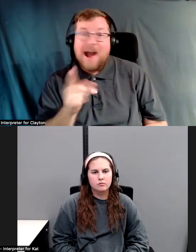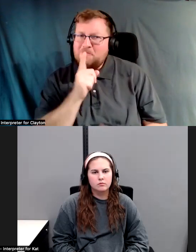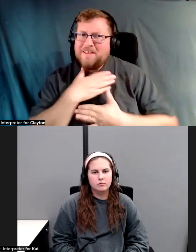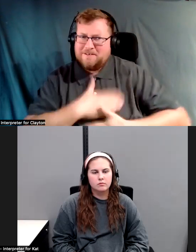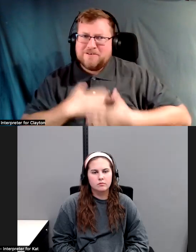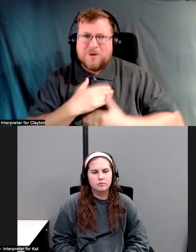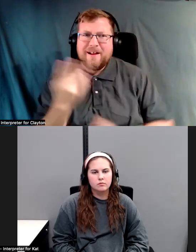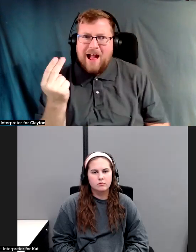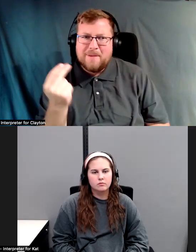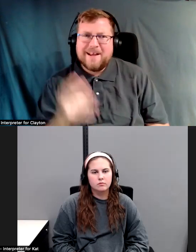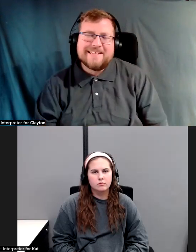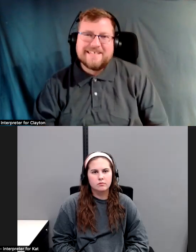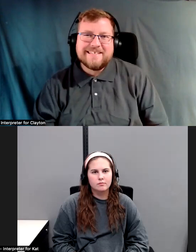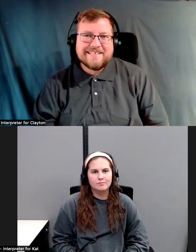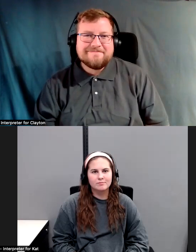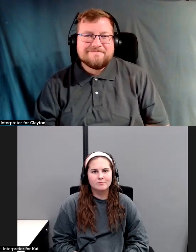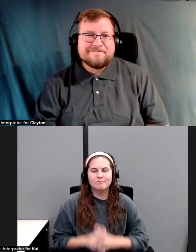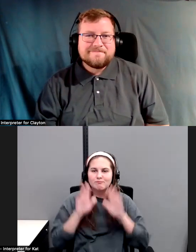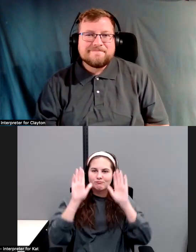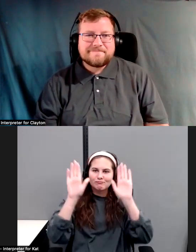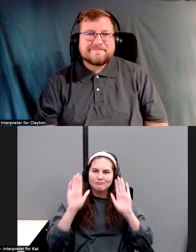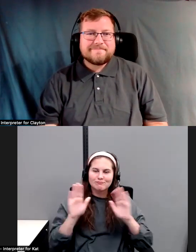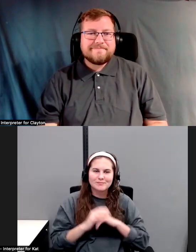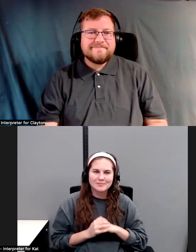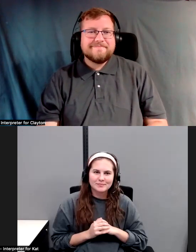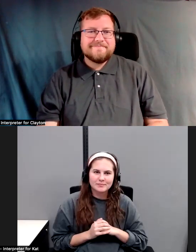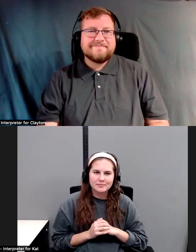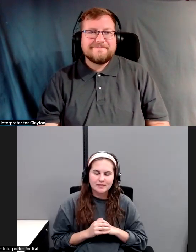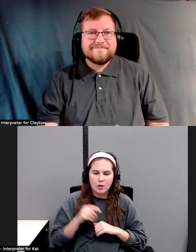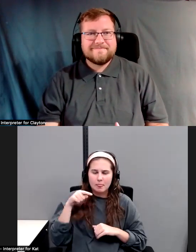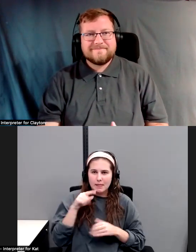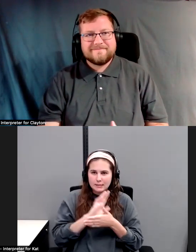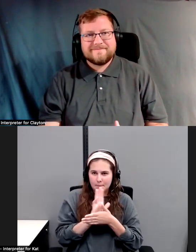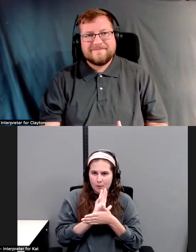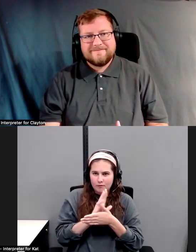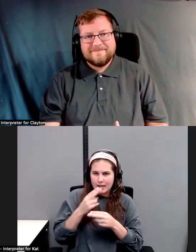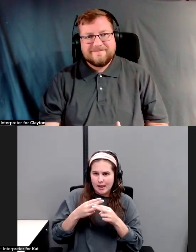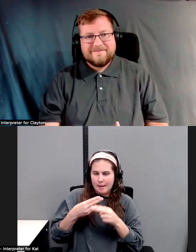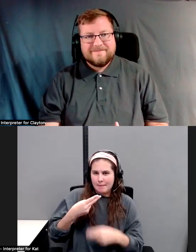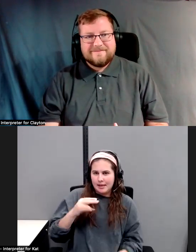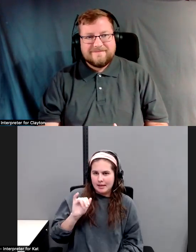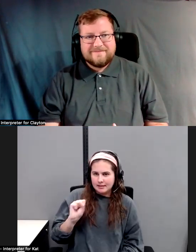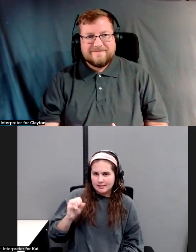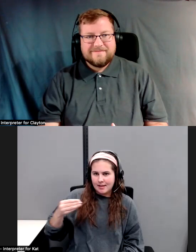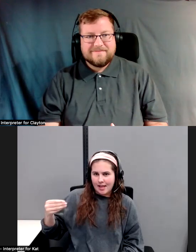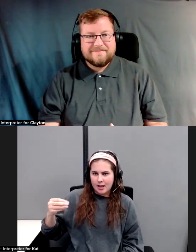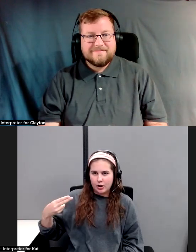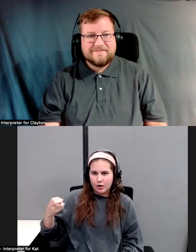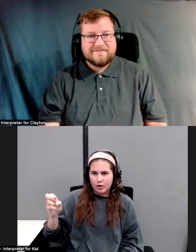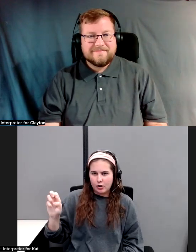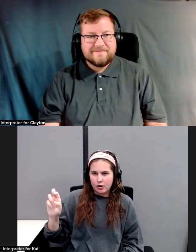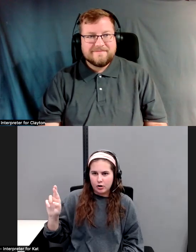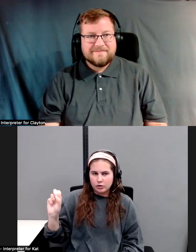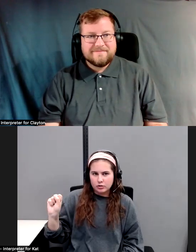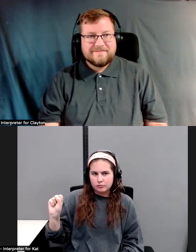So that's awesome. Now with the movie Hint the Hunt, how did you guys all work?